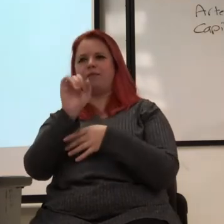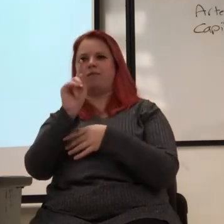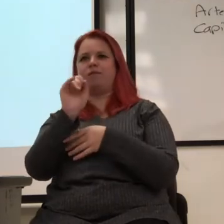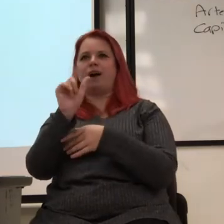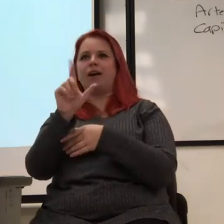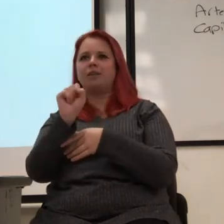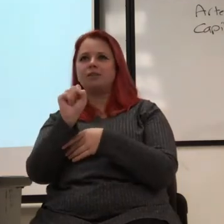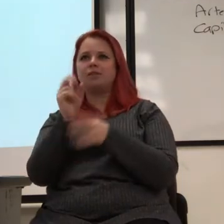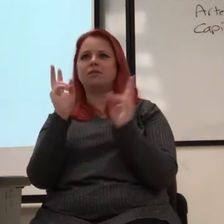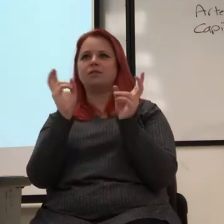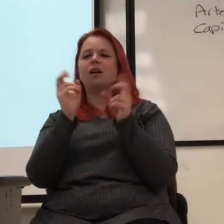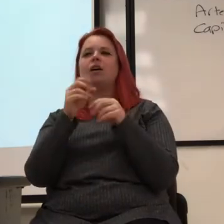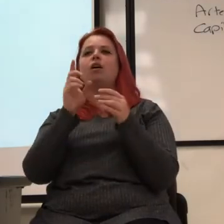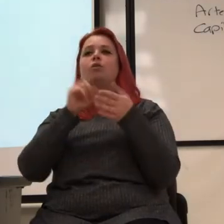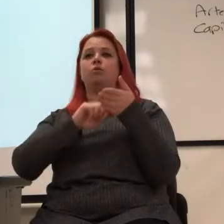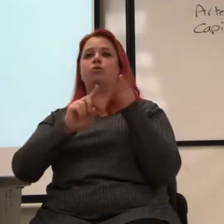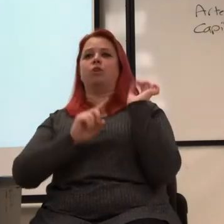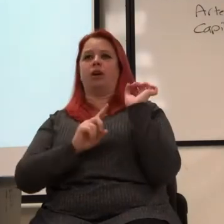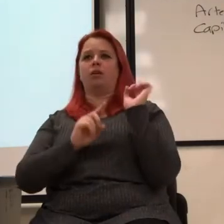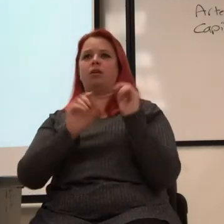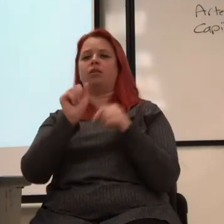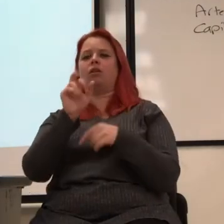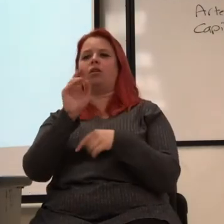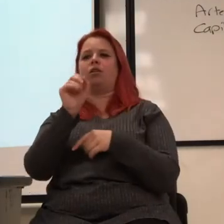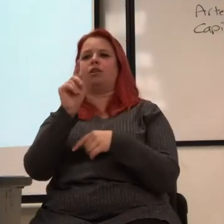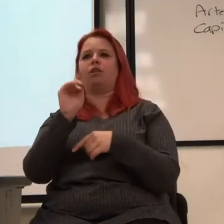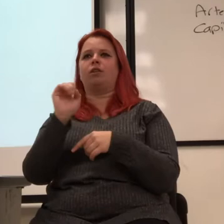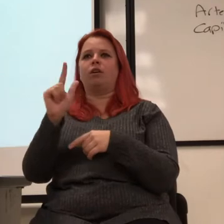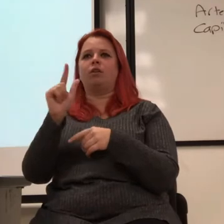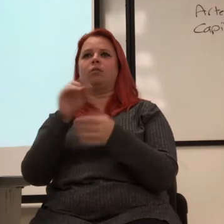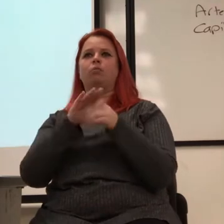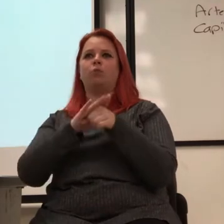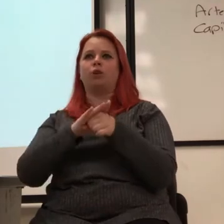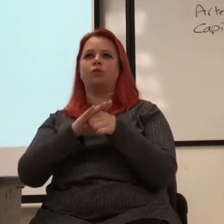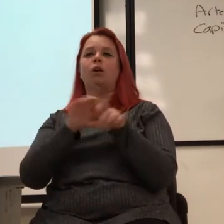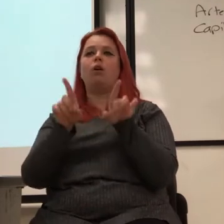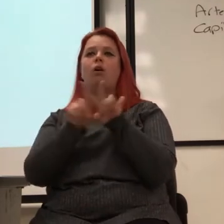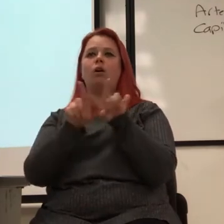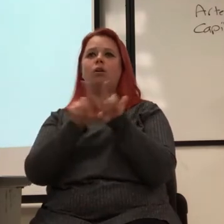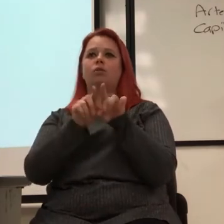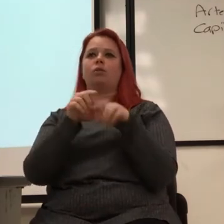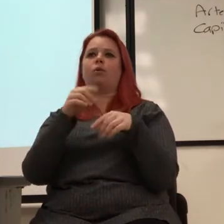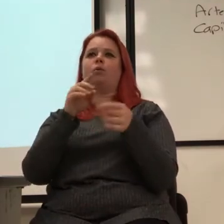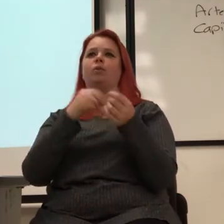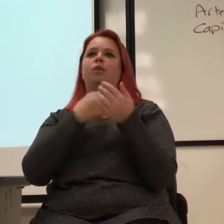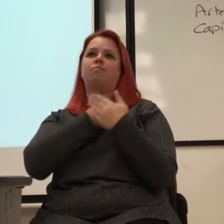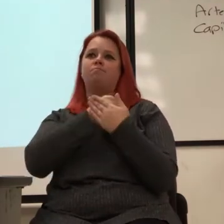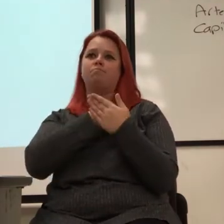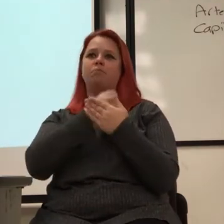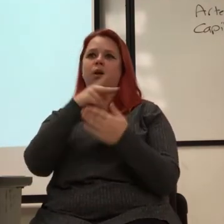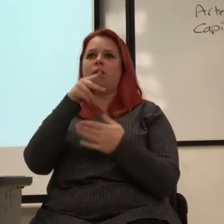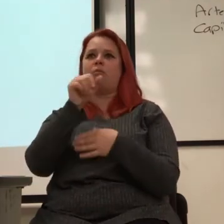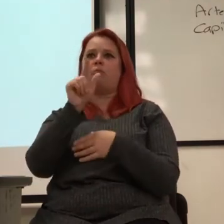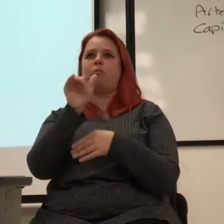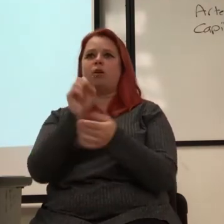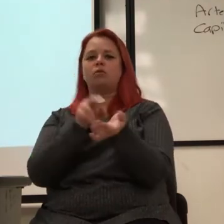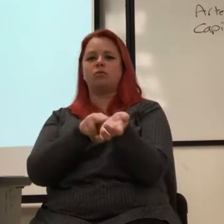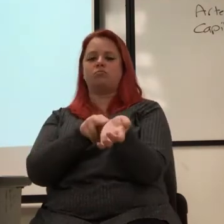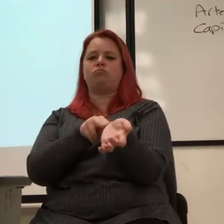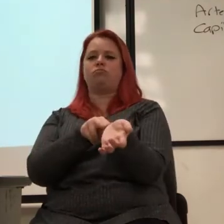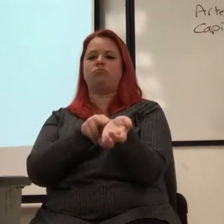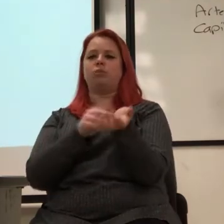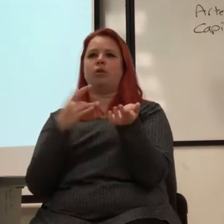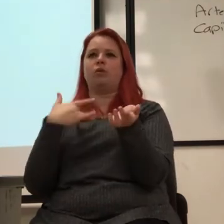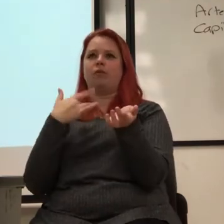not a doctor, but I know this. That's one of them. What's the other one? Pulse, respiratory rate. Okay, the vital signs of